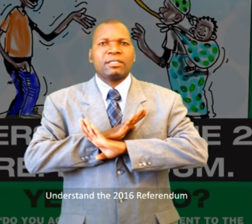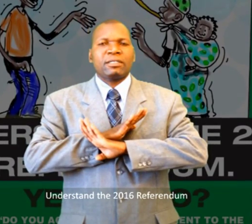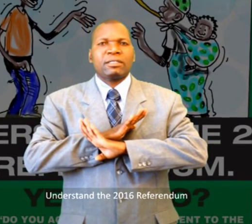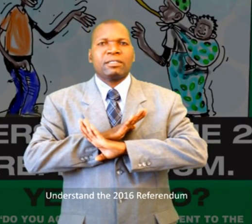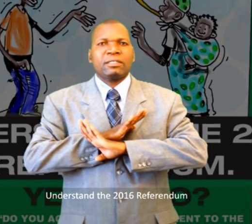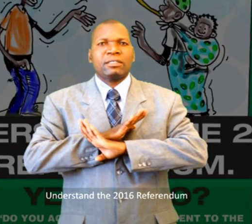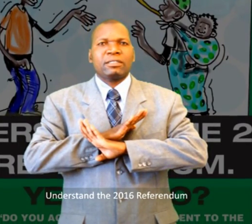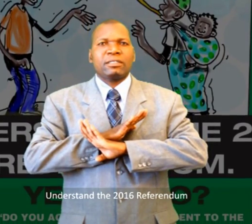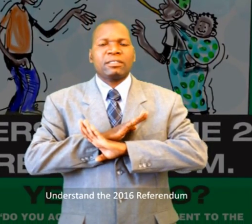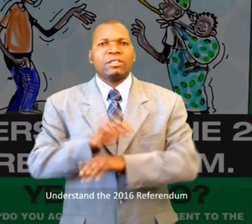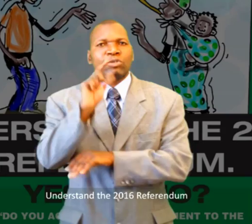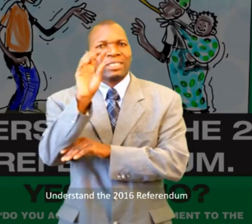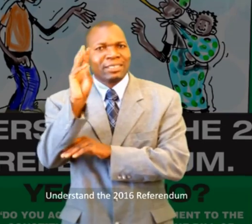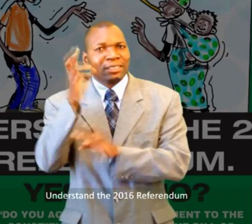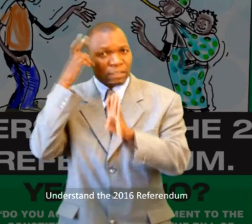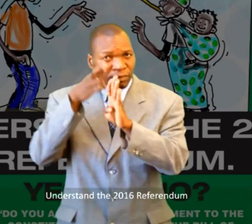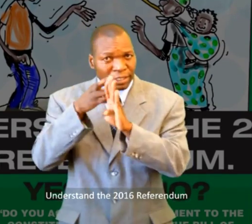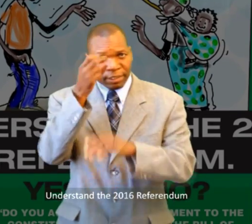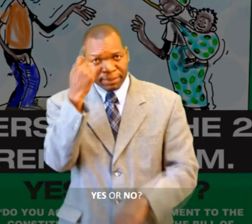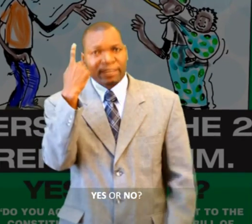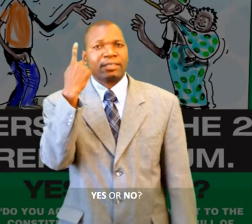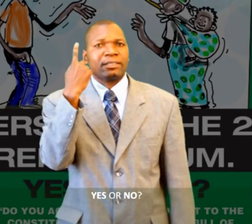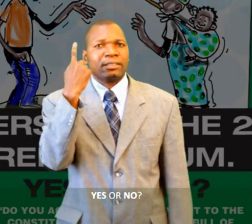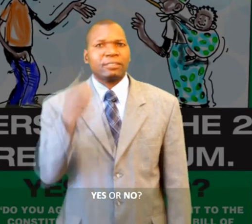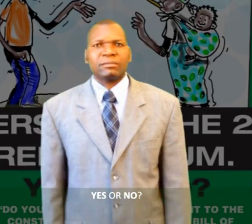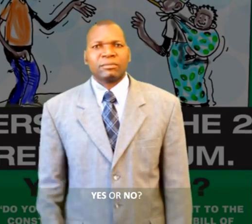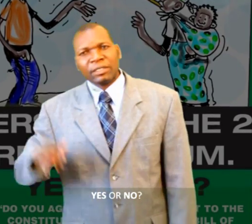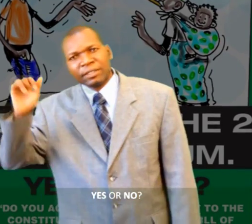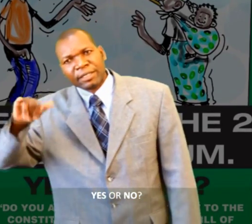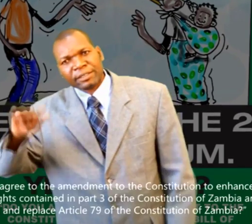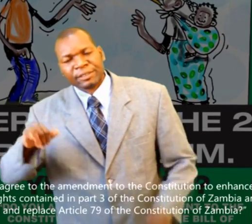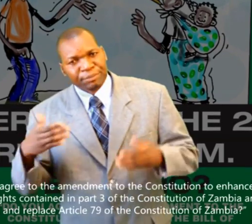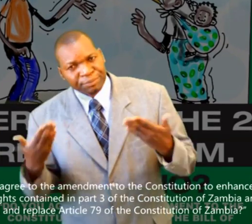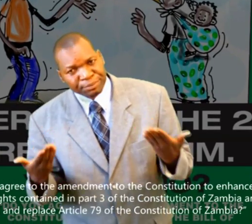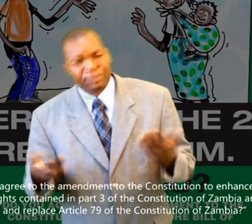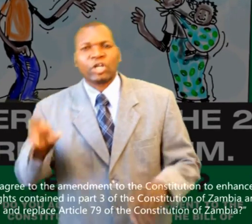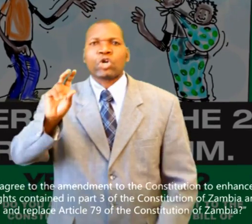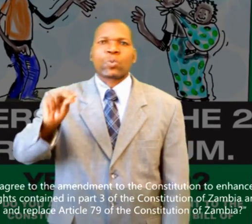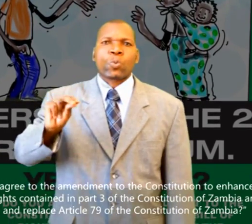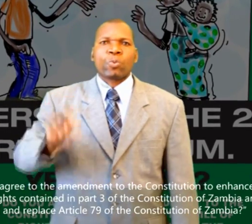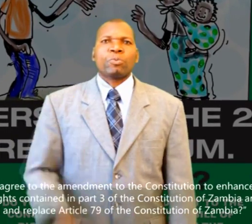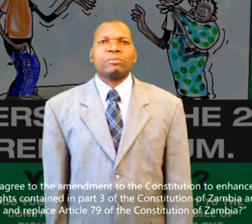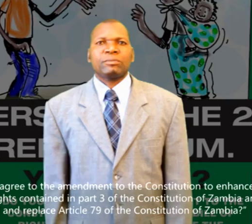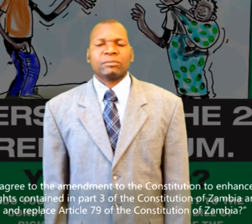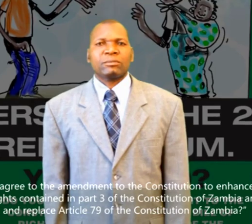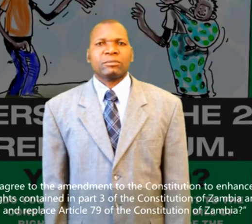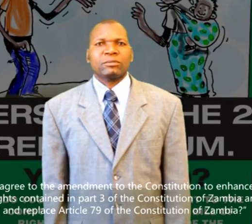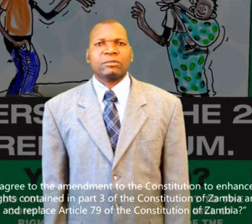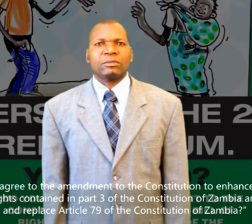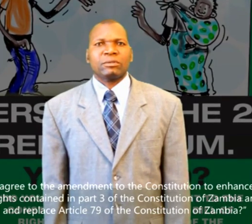Understand the 2016 referendum. Yes or no? Do you agree to the amendment to the Constitution to enhance the Bill of